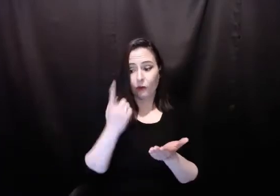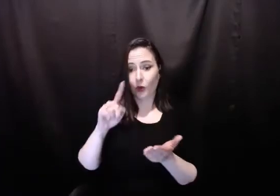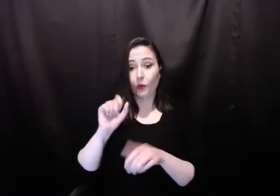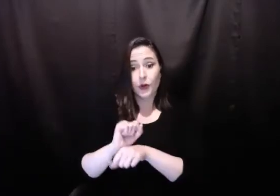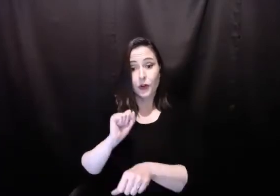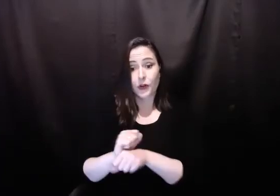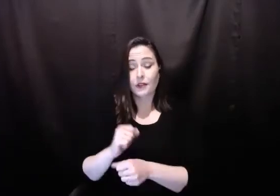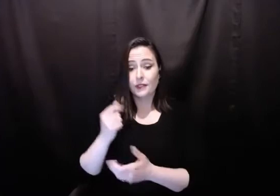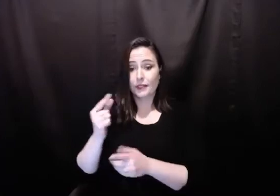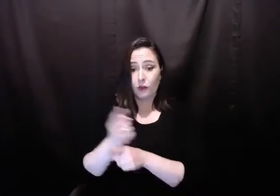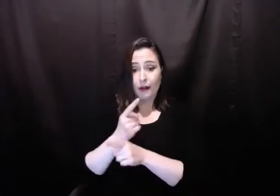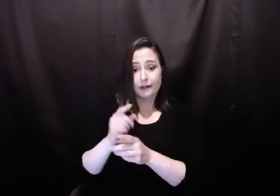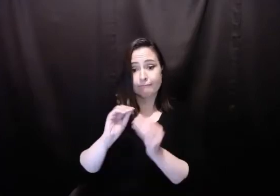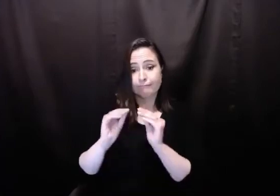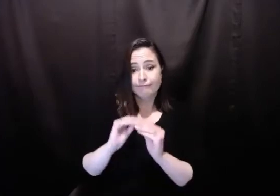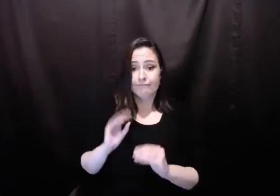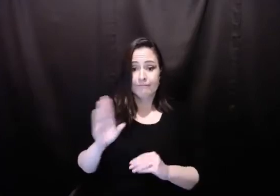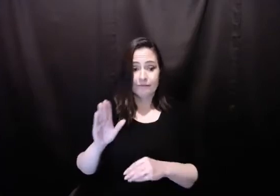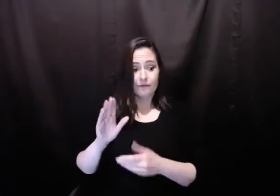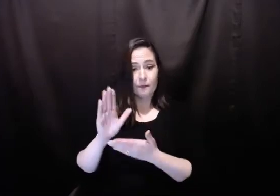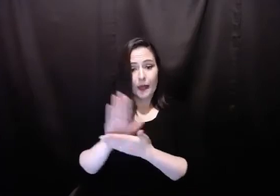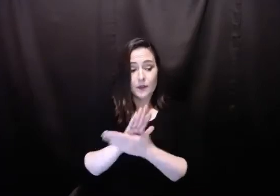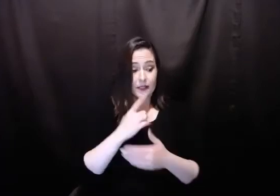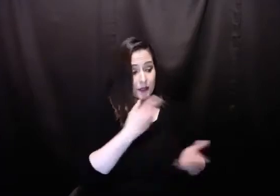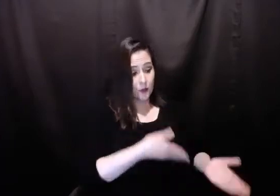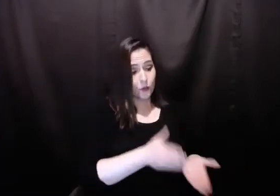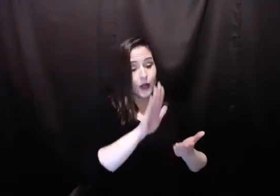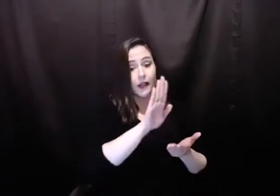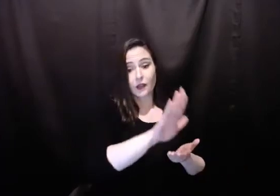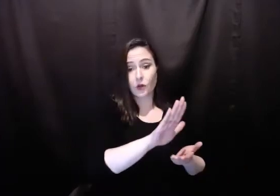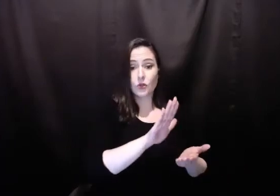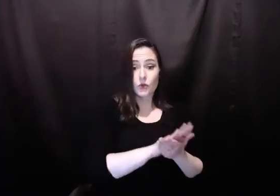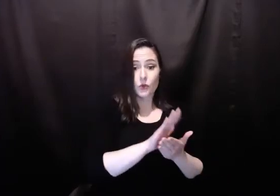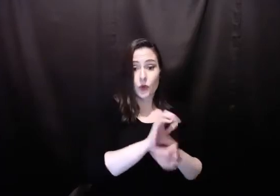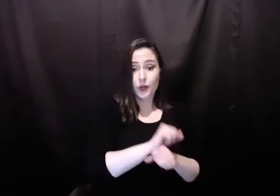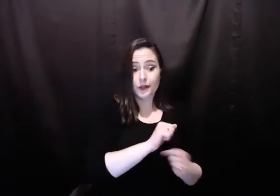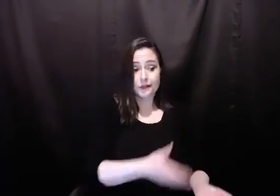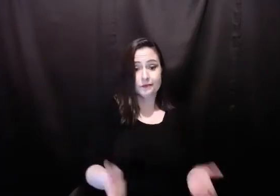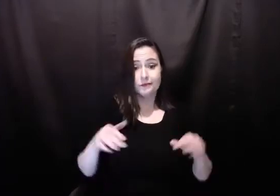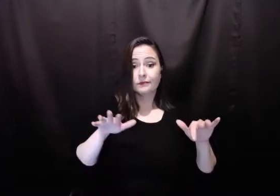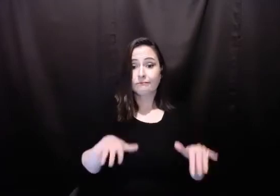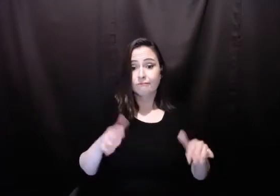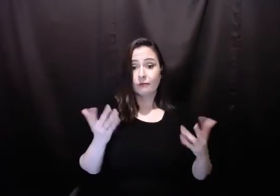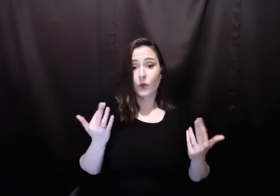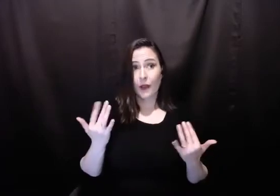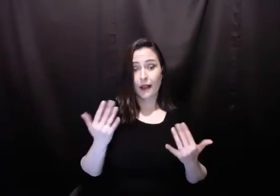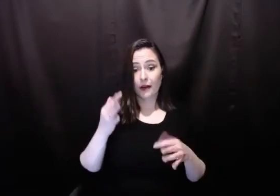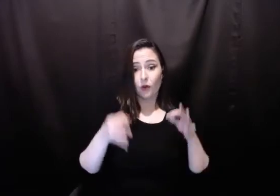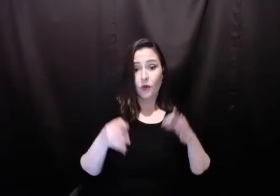names to be called. And to tell you the truth, it was a pretty nice time I spent with my kids, one-on-one. Because when you got 7, there's not a